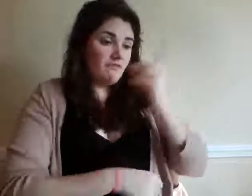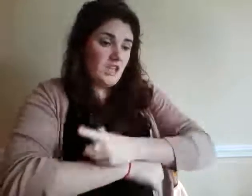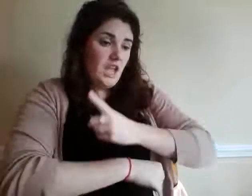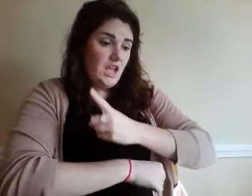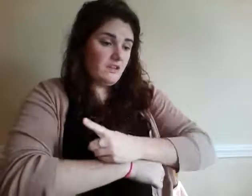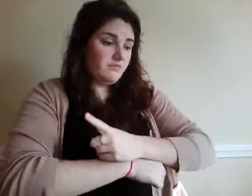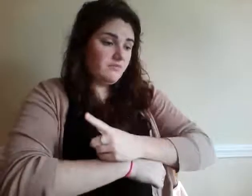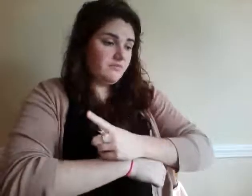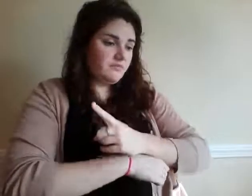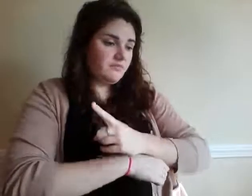day in a